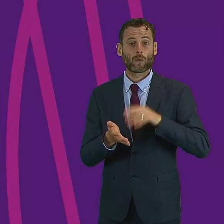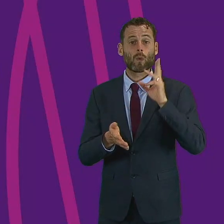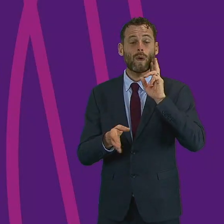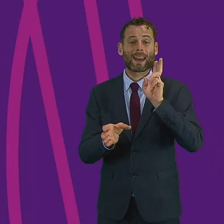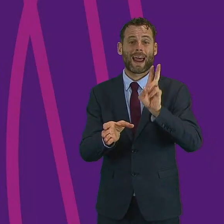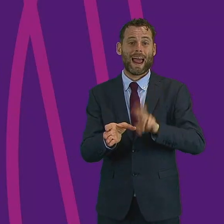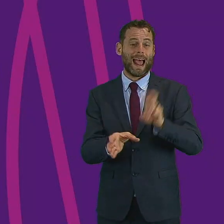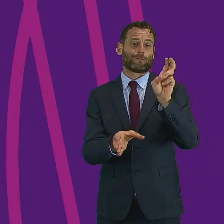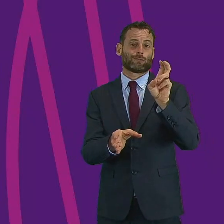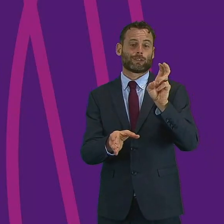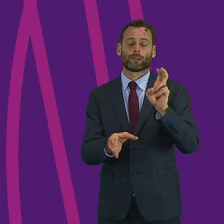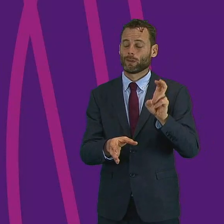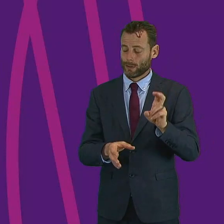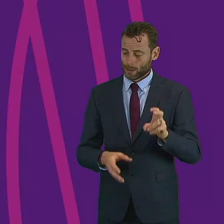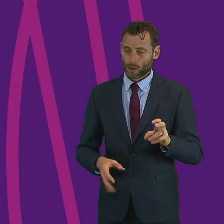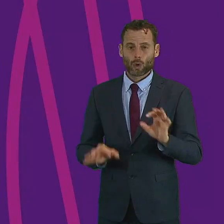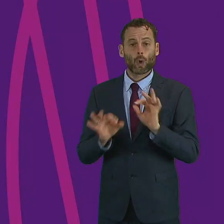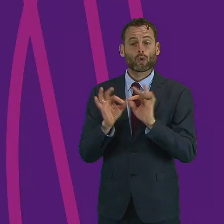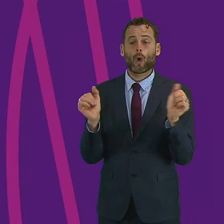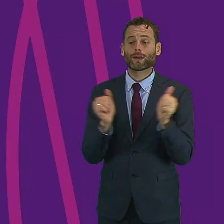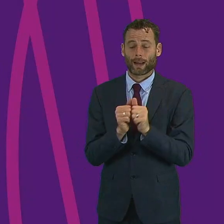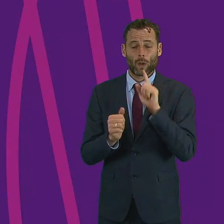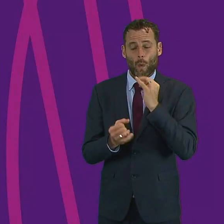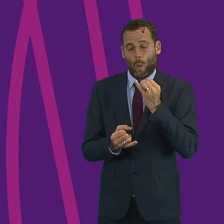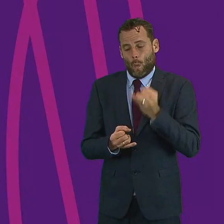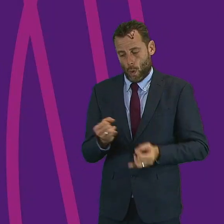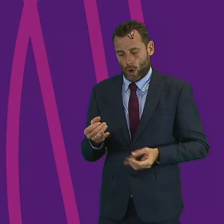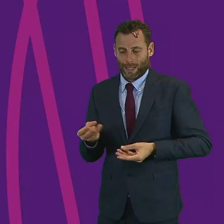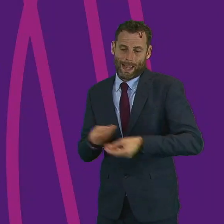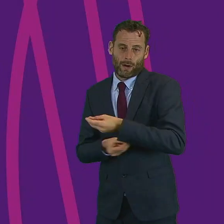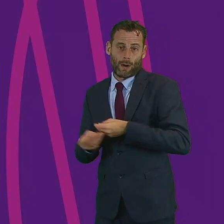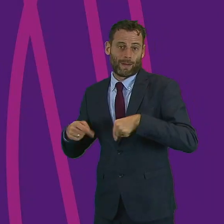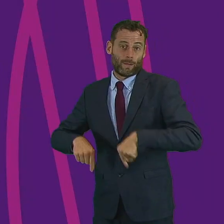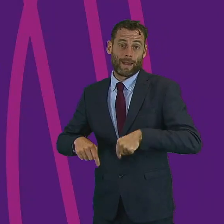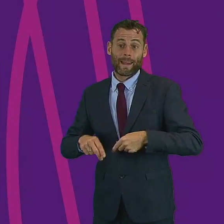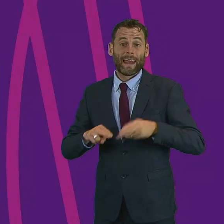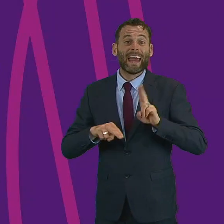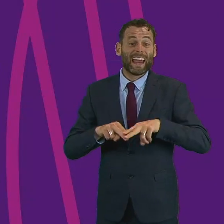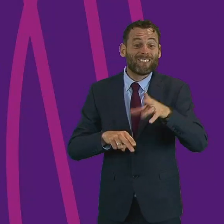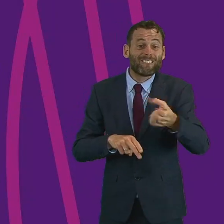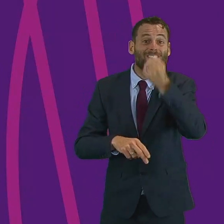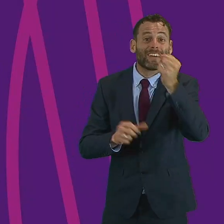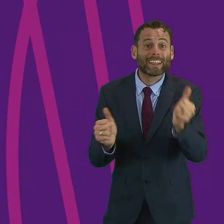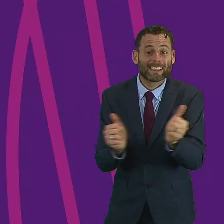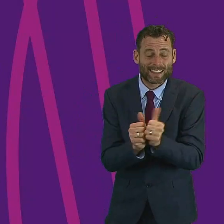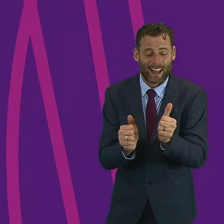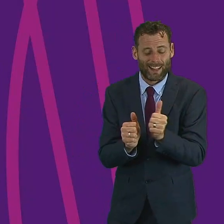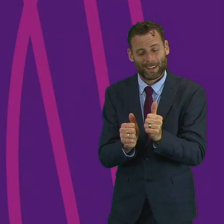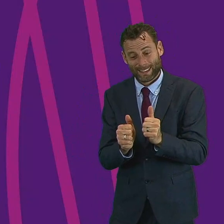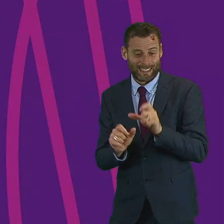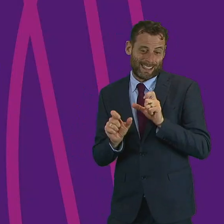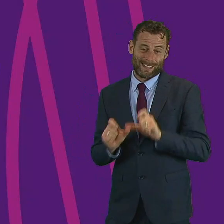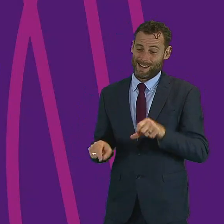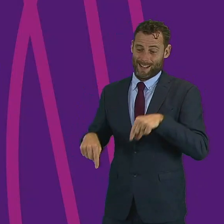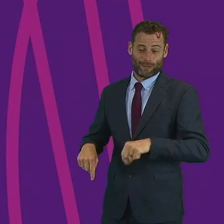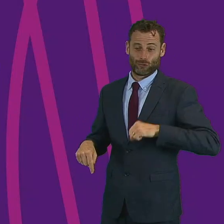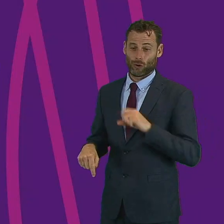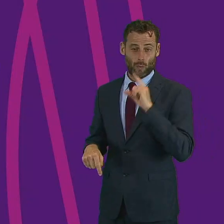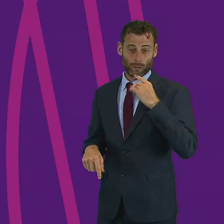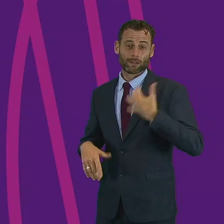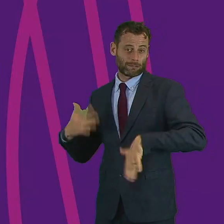using that to try to reduce some of the longer waits for CAMS services, which is positive. However, we want to see the reform of